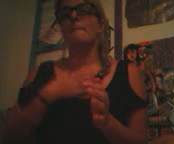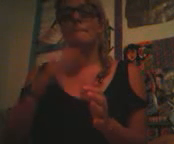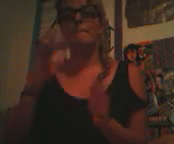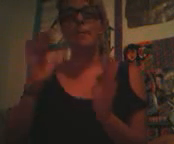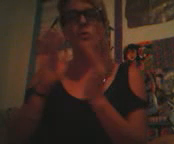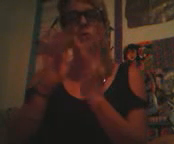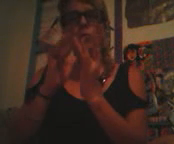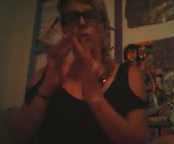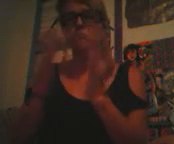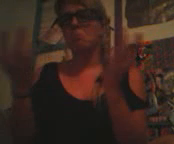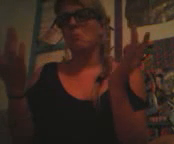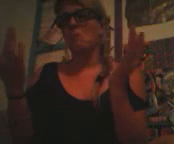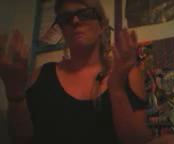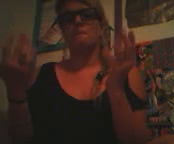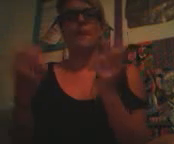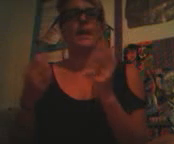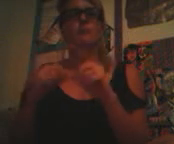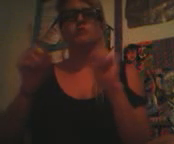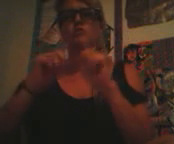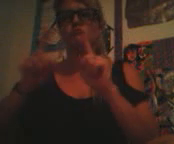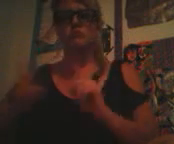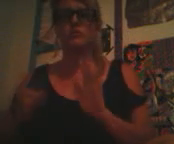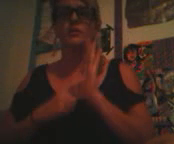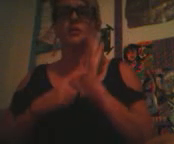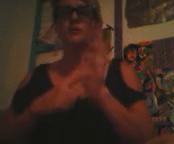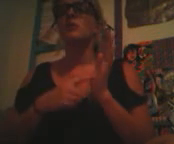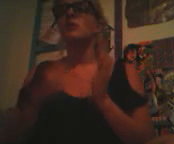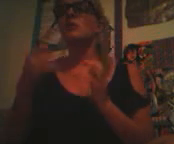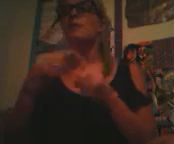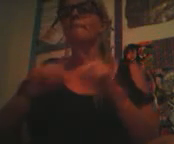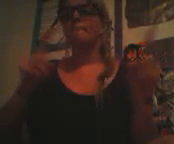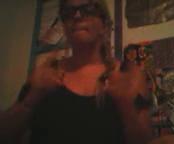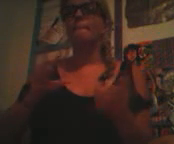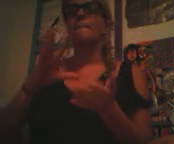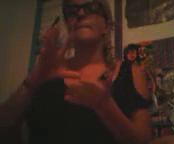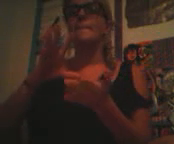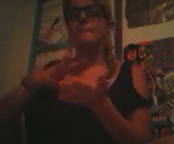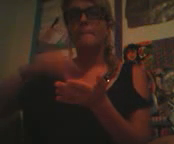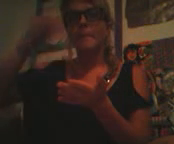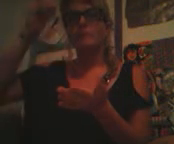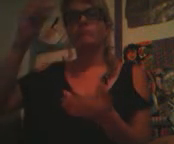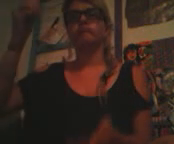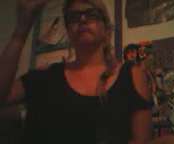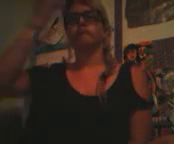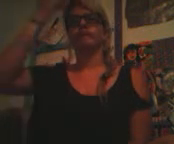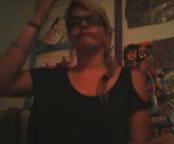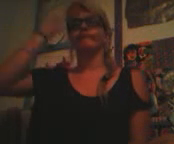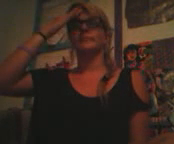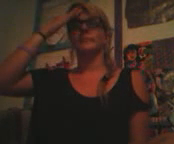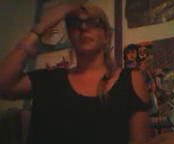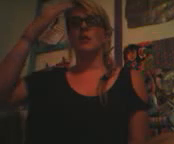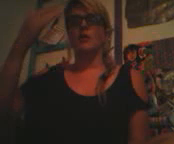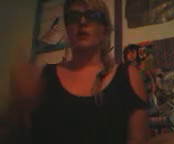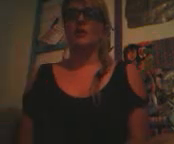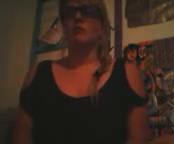of chemical reactions. Please memorize them and be prepared to classify any reaction according to those 5. Alright, thanks a lot for tuning in. Have a good day.